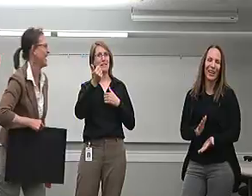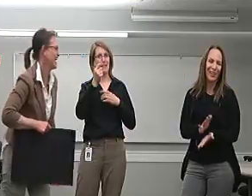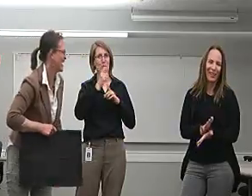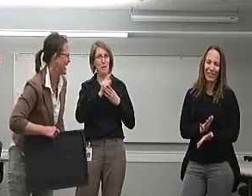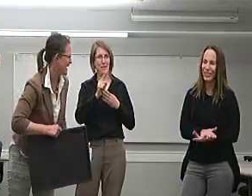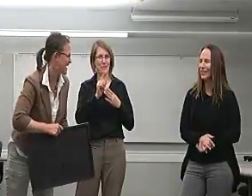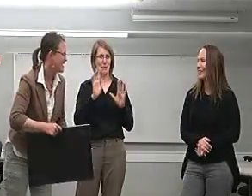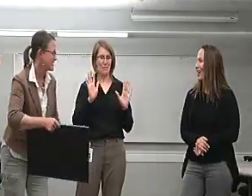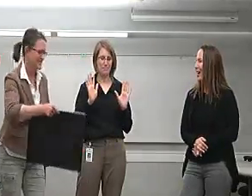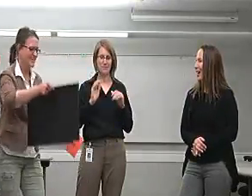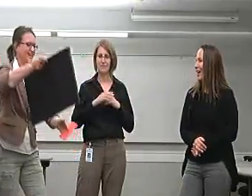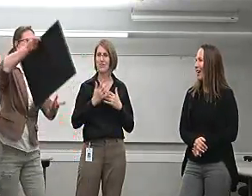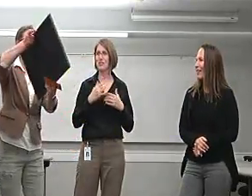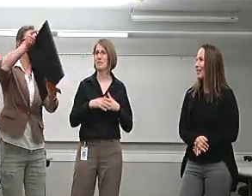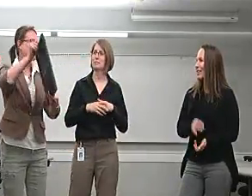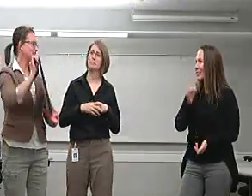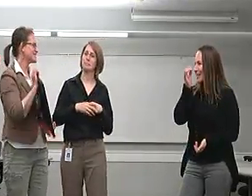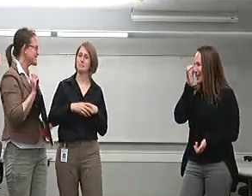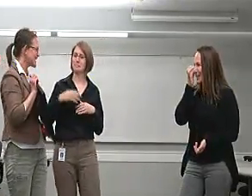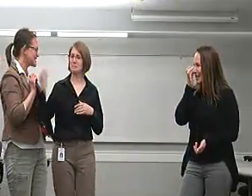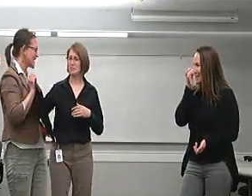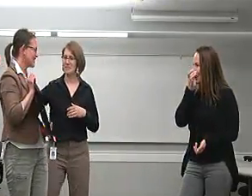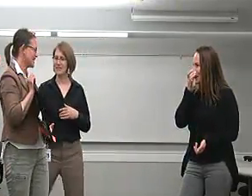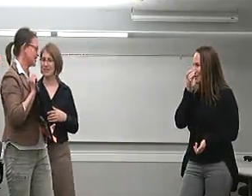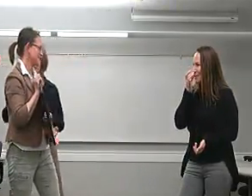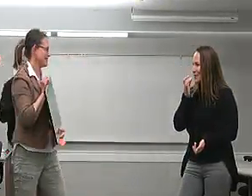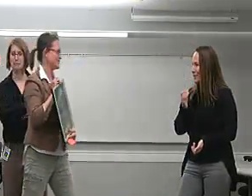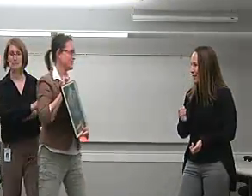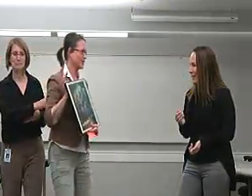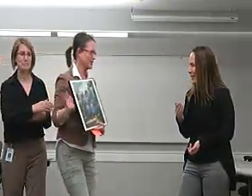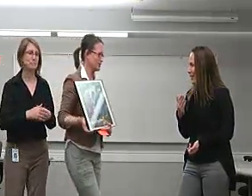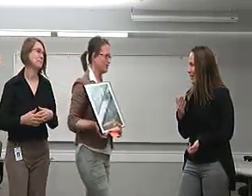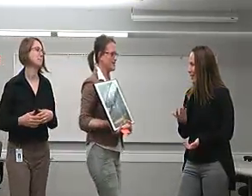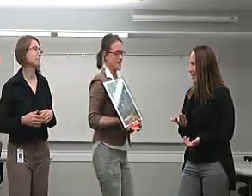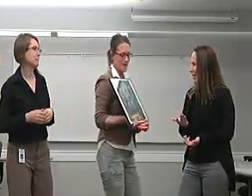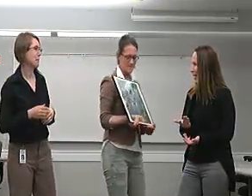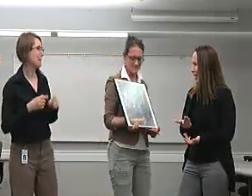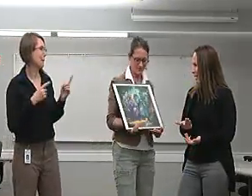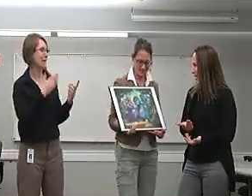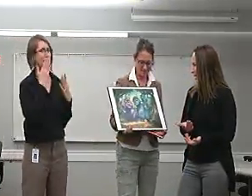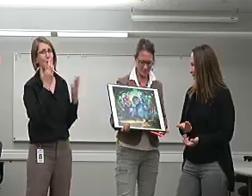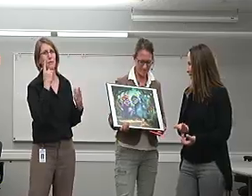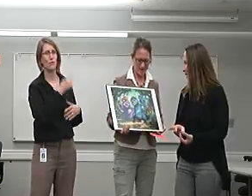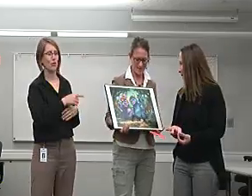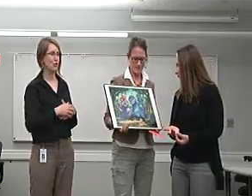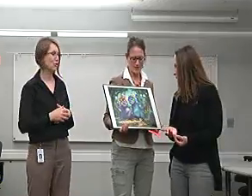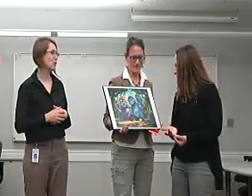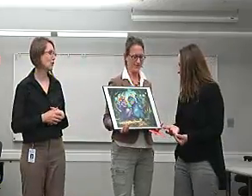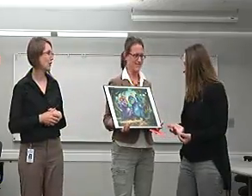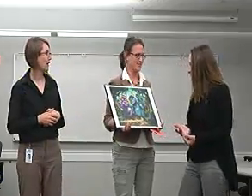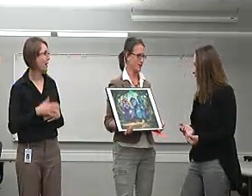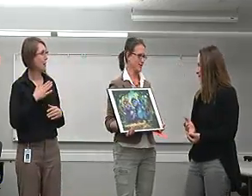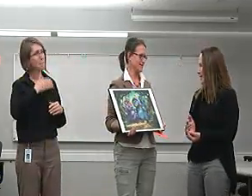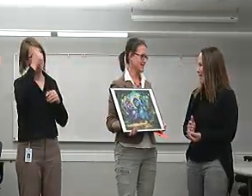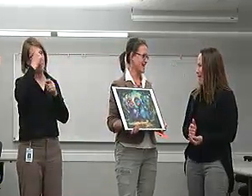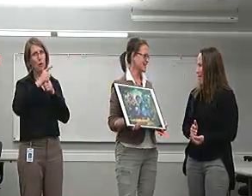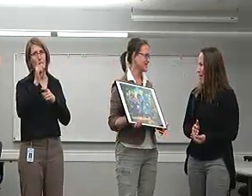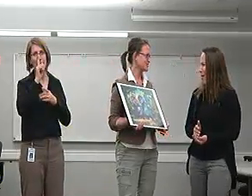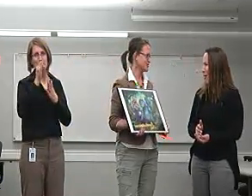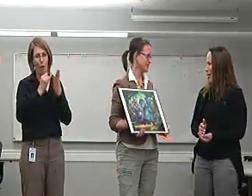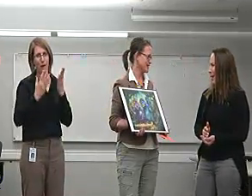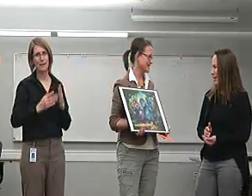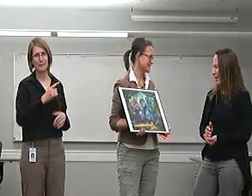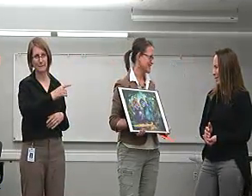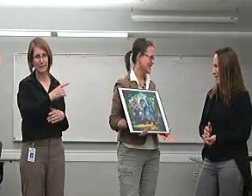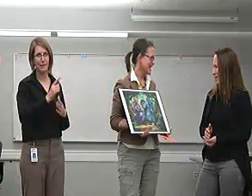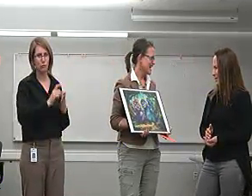We did. So this is a thank you gift for you, Miss Rachel. My brother is an artist, and he drew this. That's